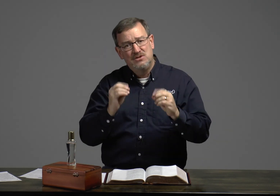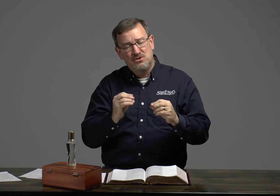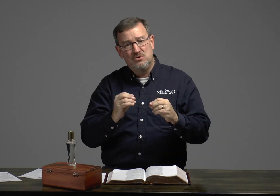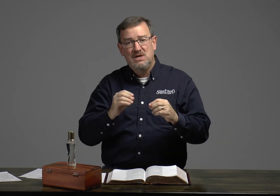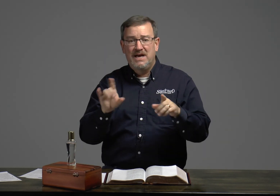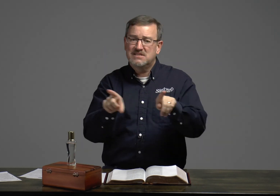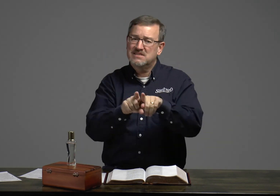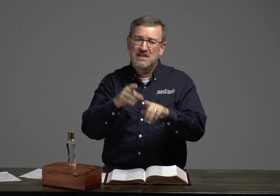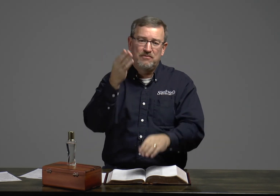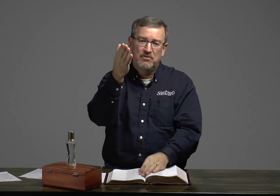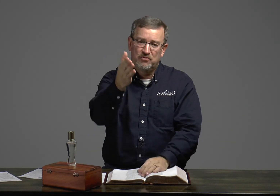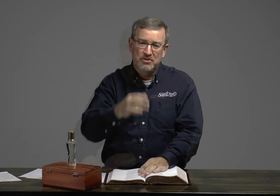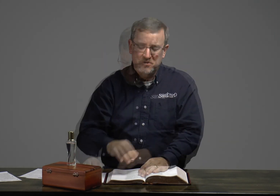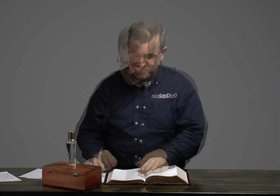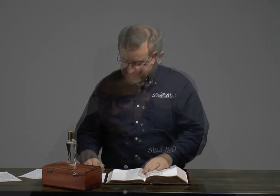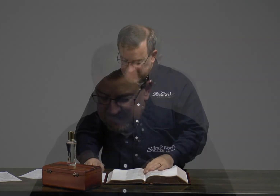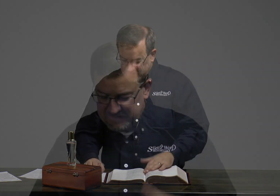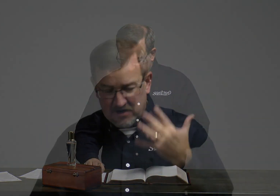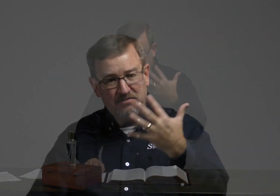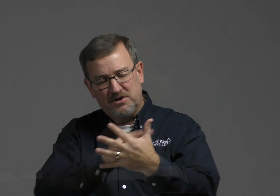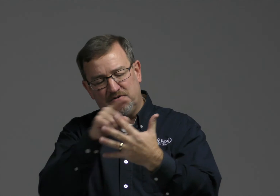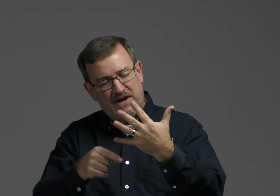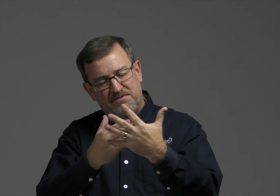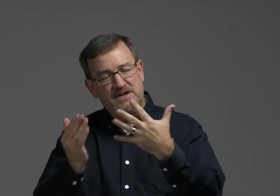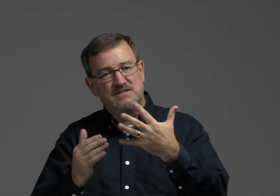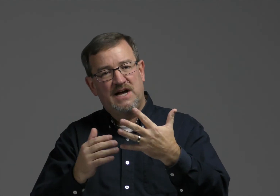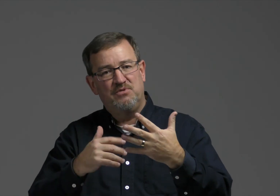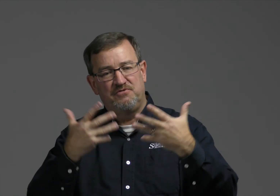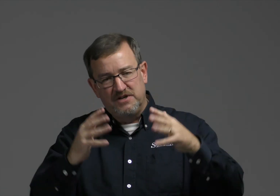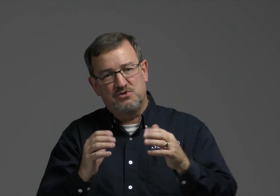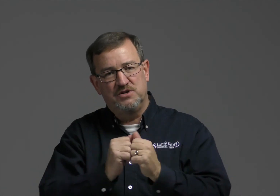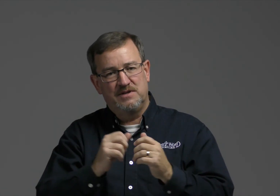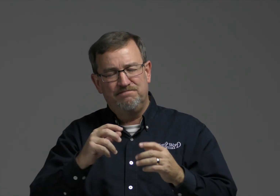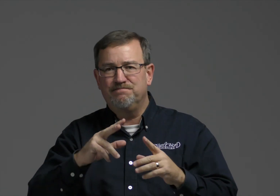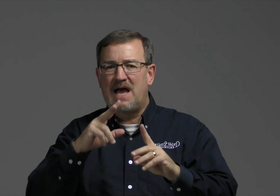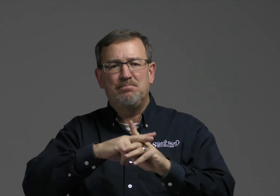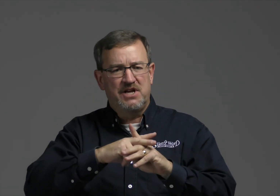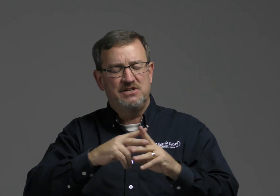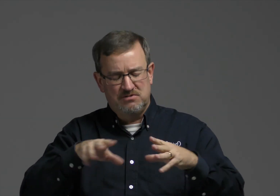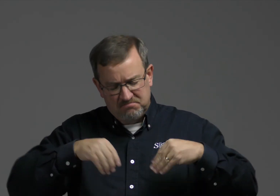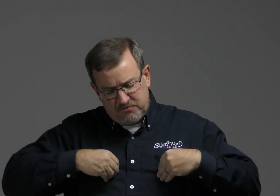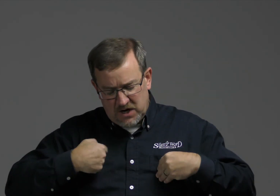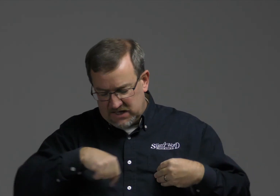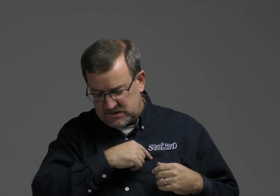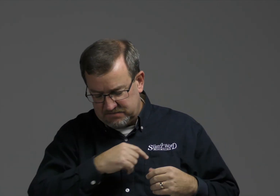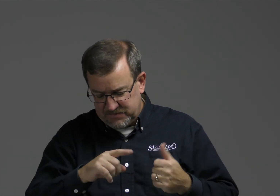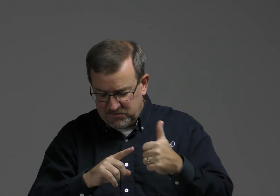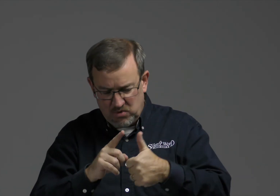do. And it's the same for you. There are five things that I want to finish with. Application for us. Number